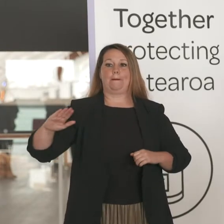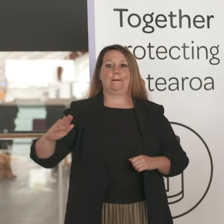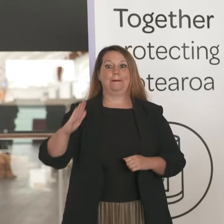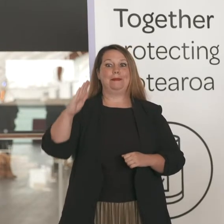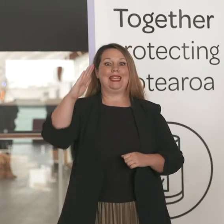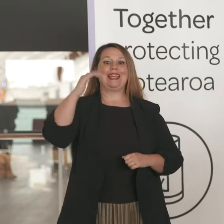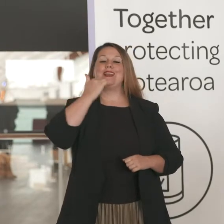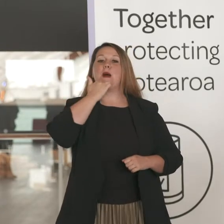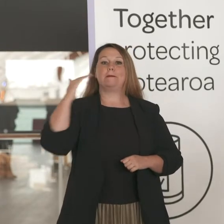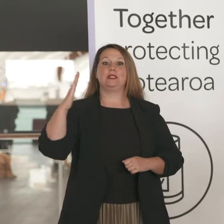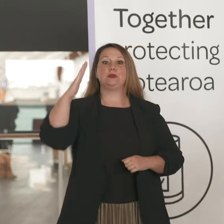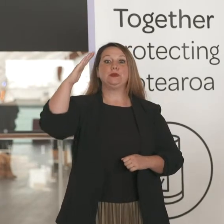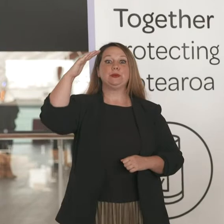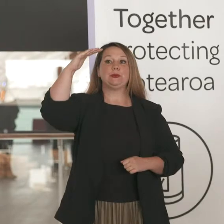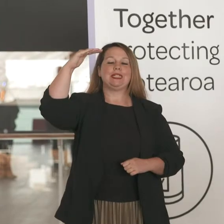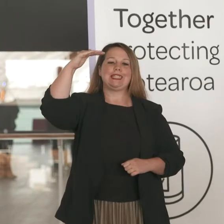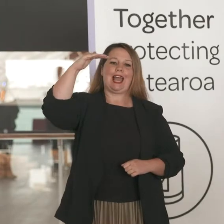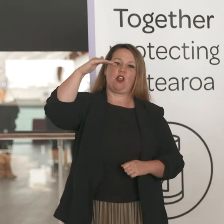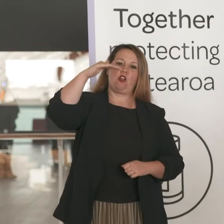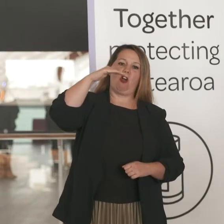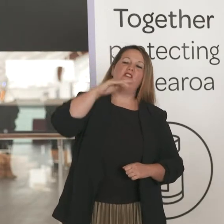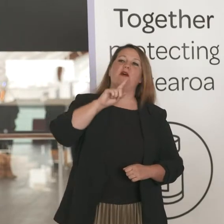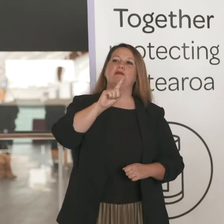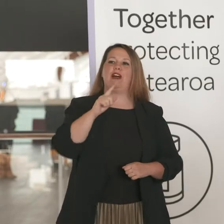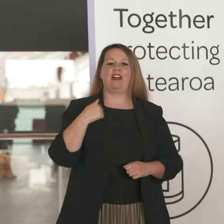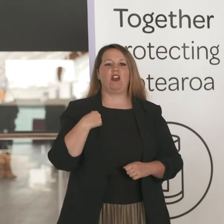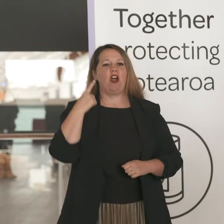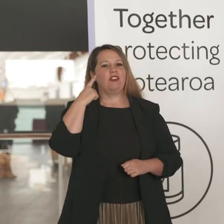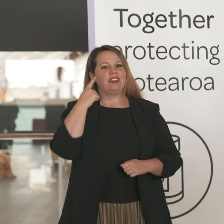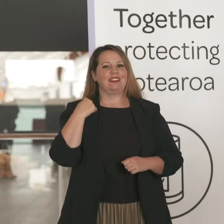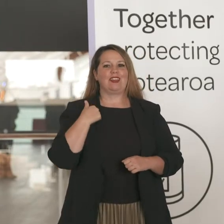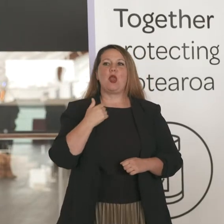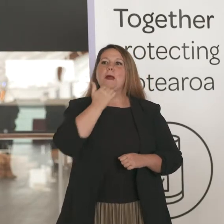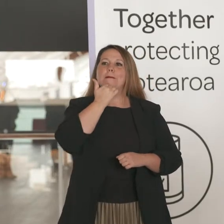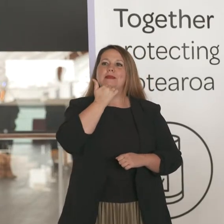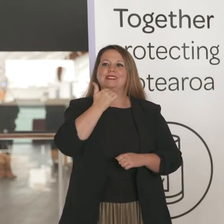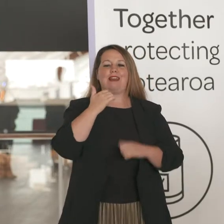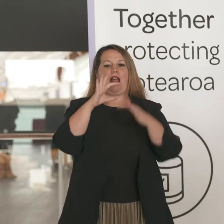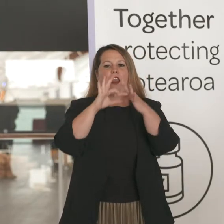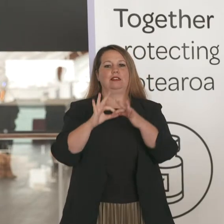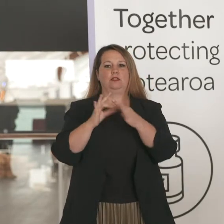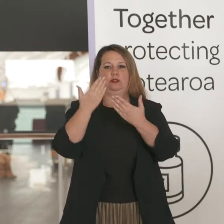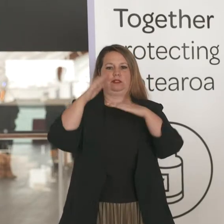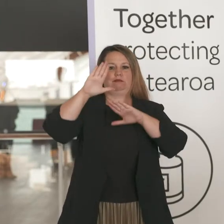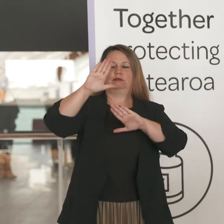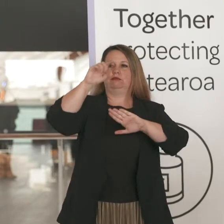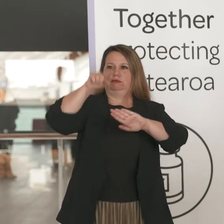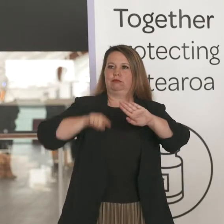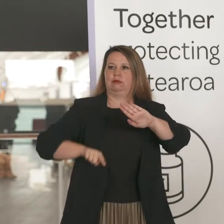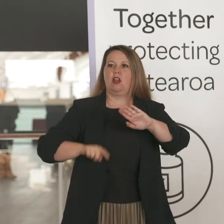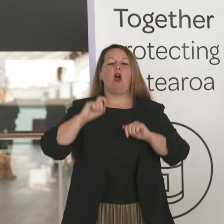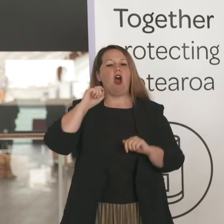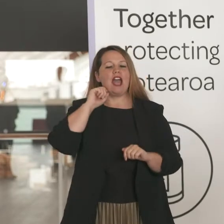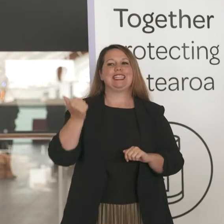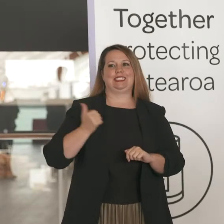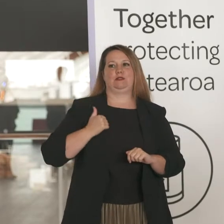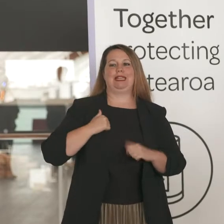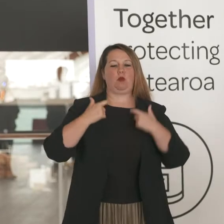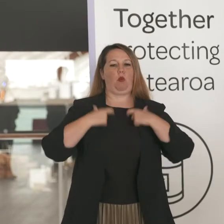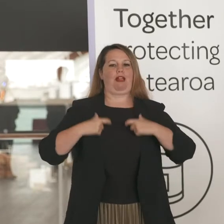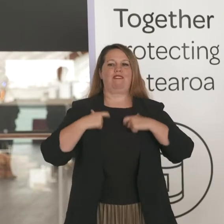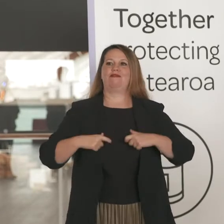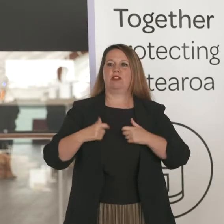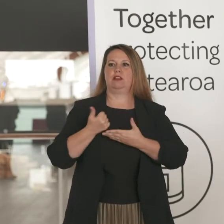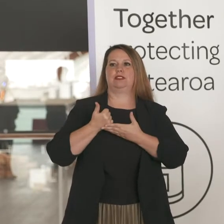but obviously that'll be spread across the country, so I expect those numbers to remain a bit higher for a bit longer. Remembering